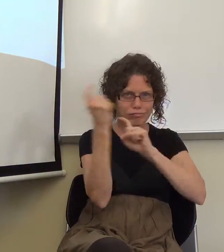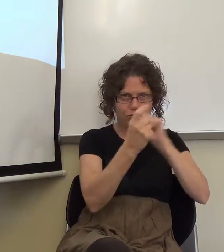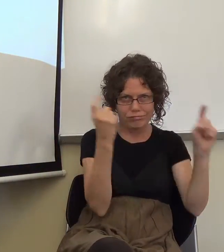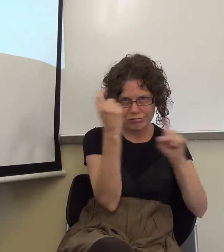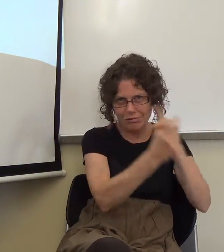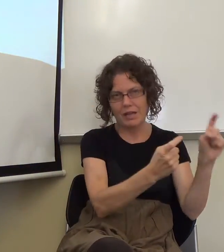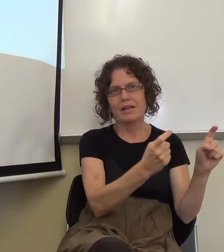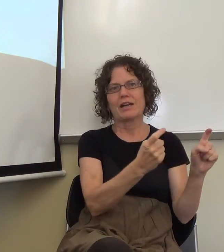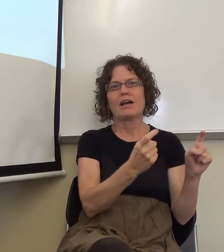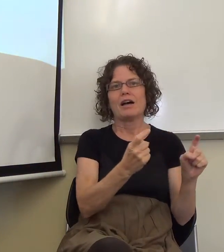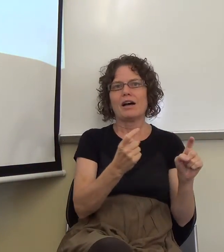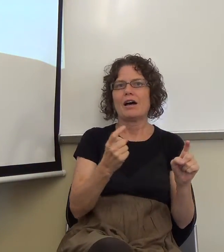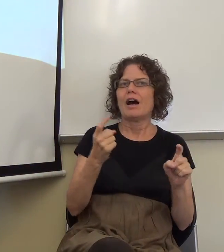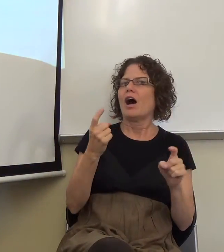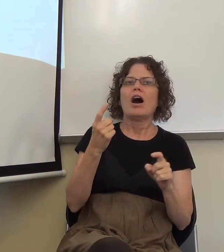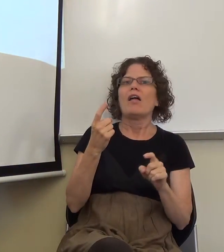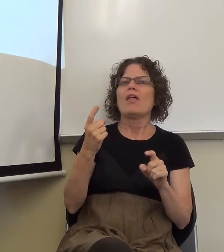are doing what?